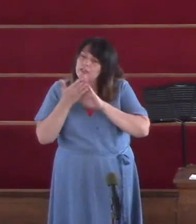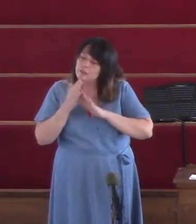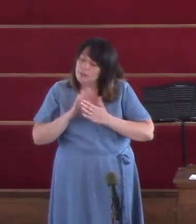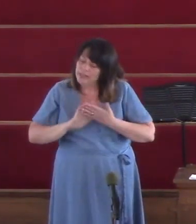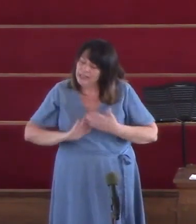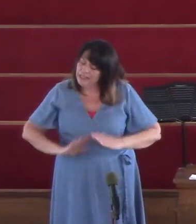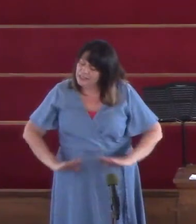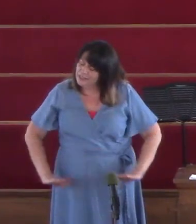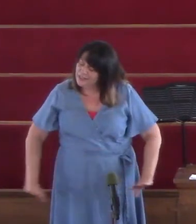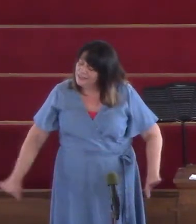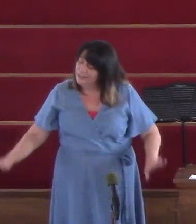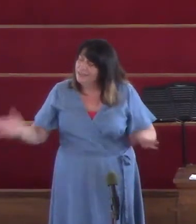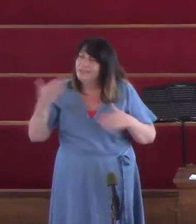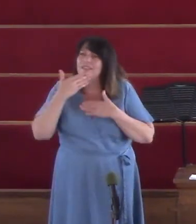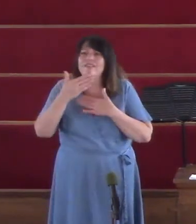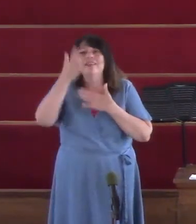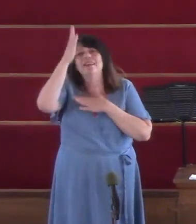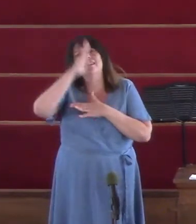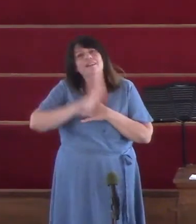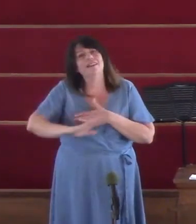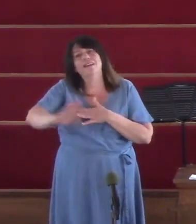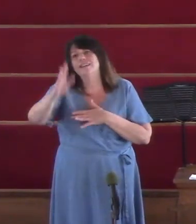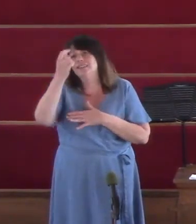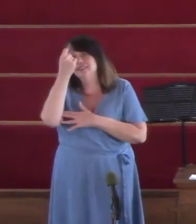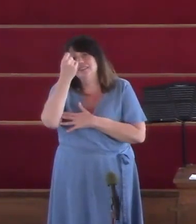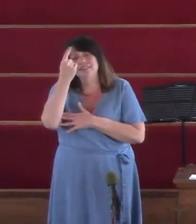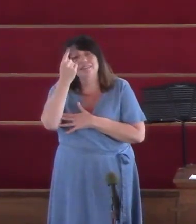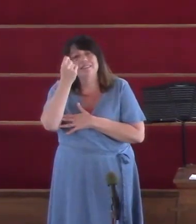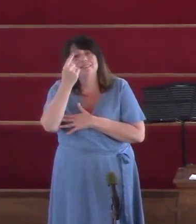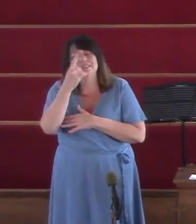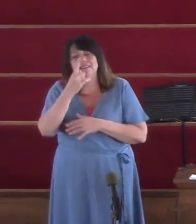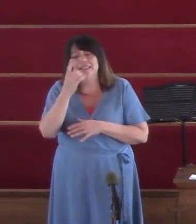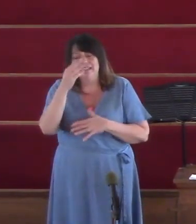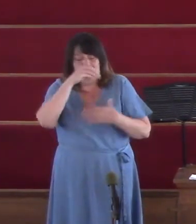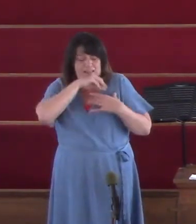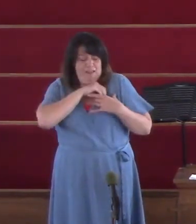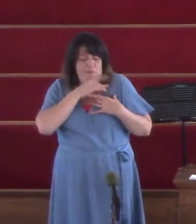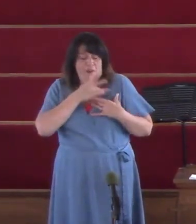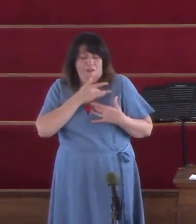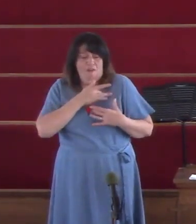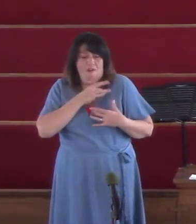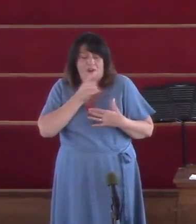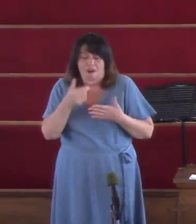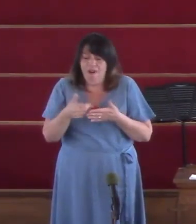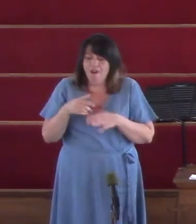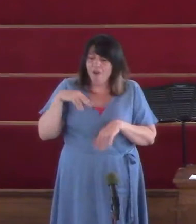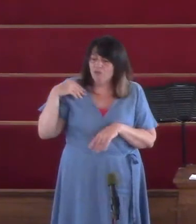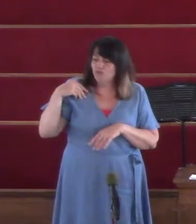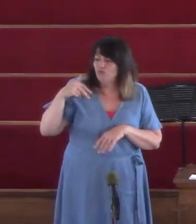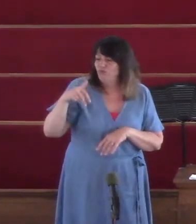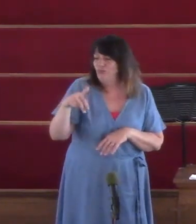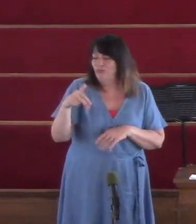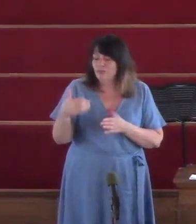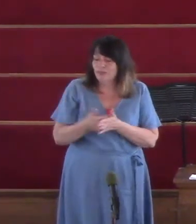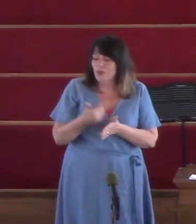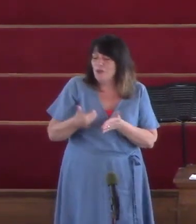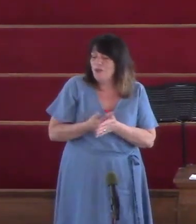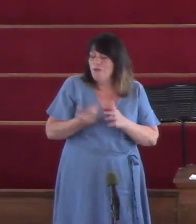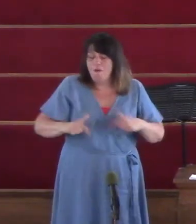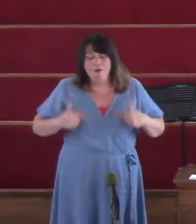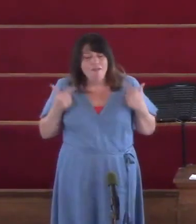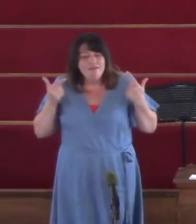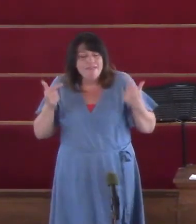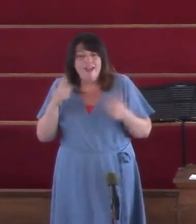all understanding within my heart, and I begin to walk in newness of life. Brother, I'll tell you